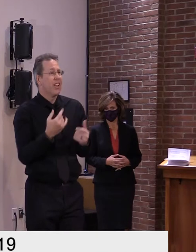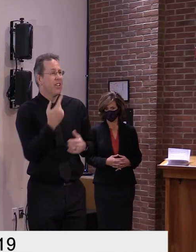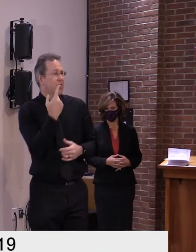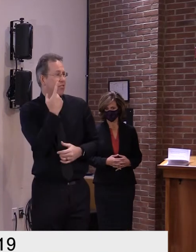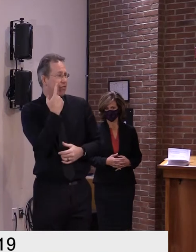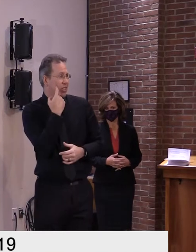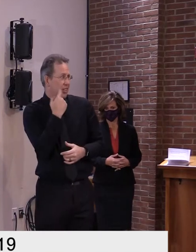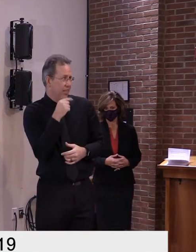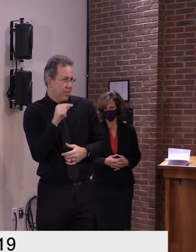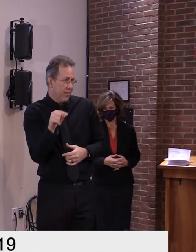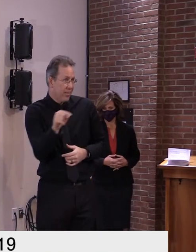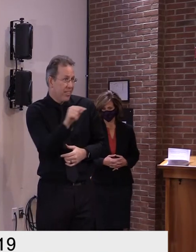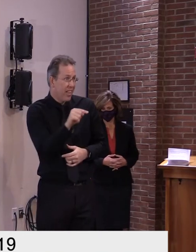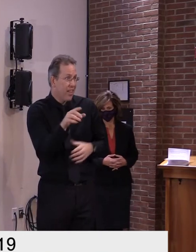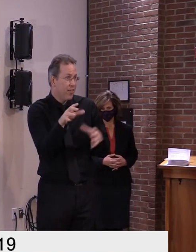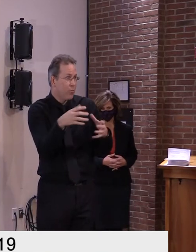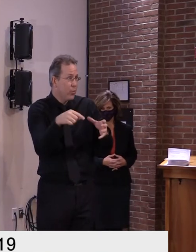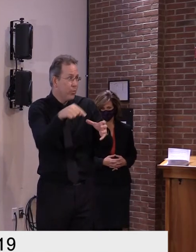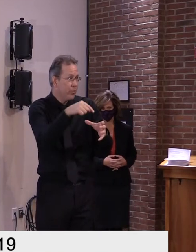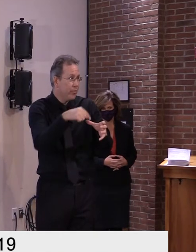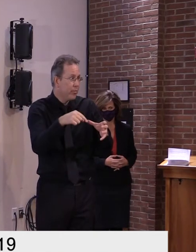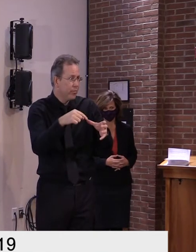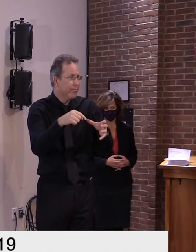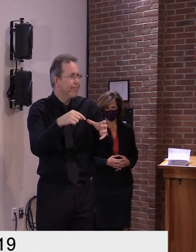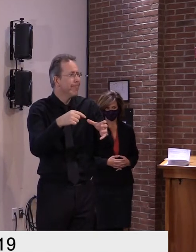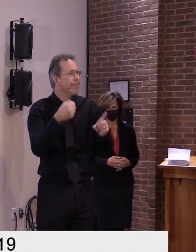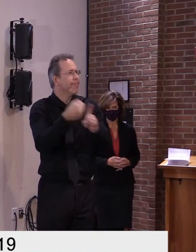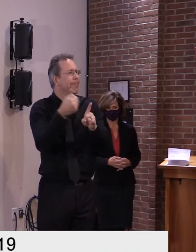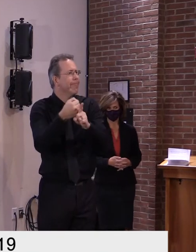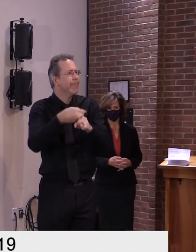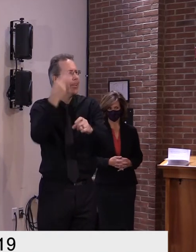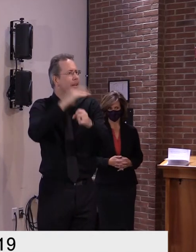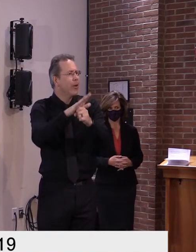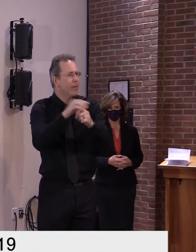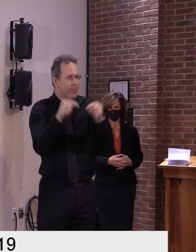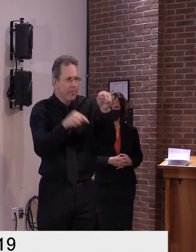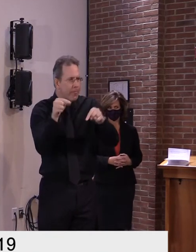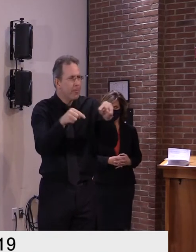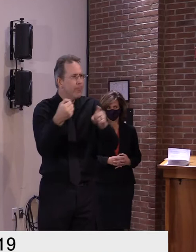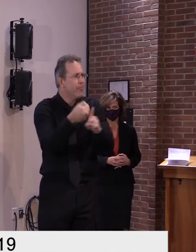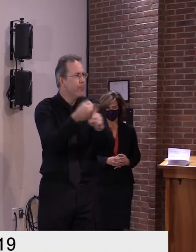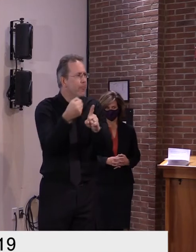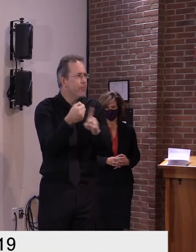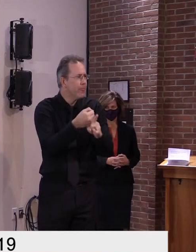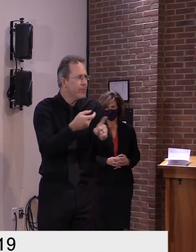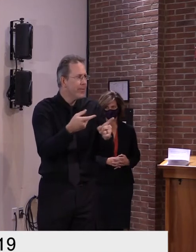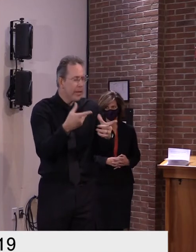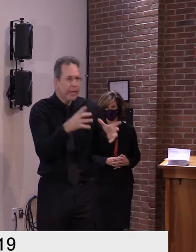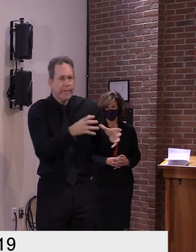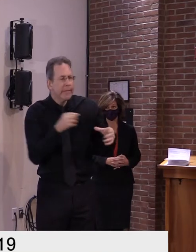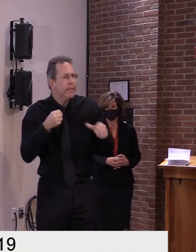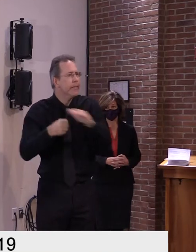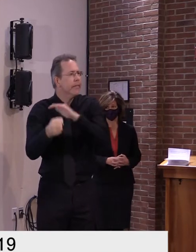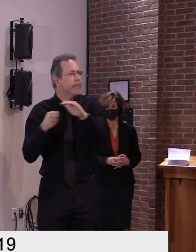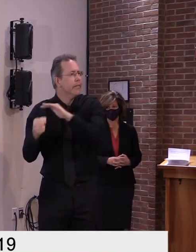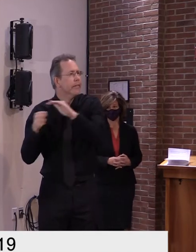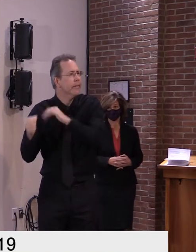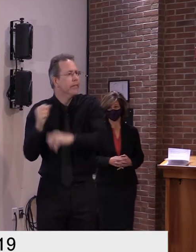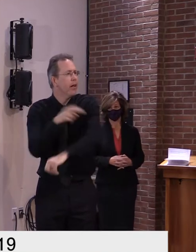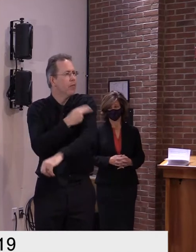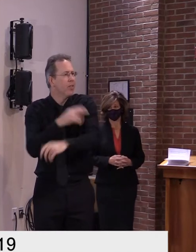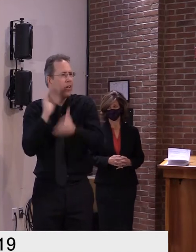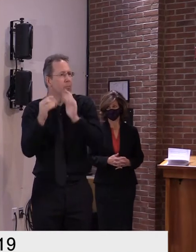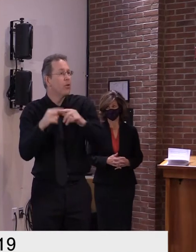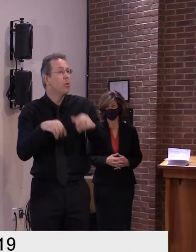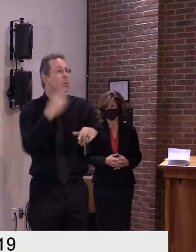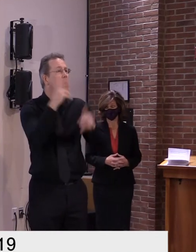of both COVID cases and COVID hospitalizations when you compare that to the percent they